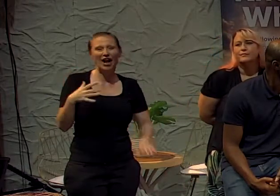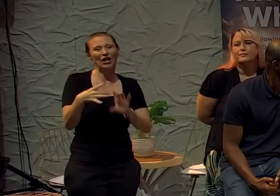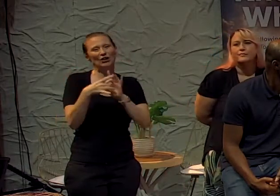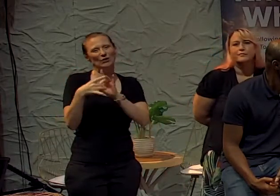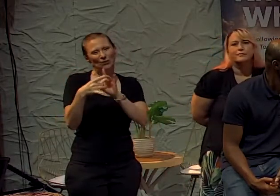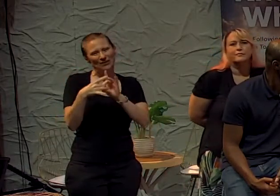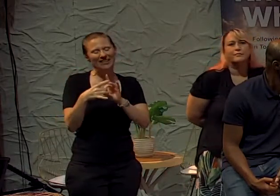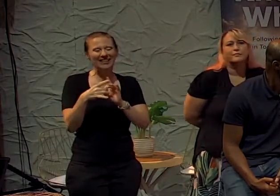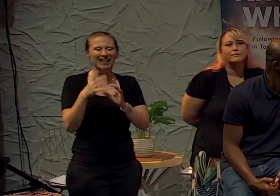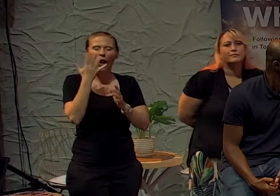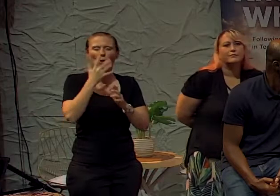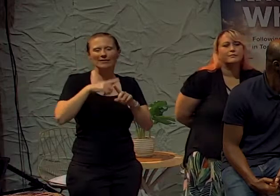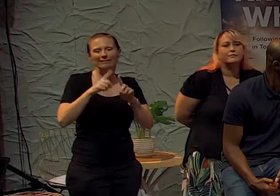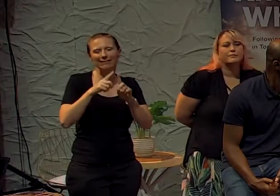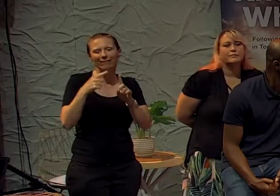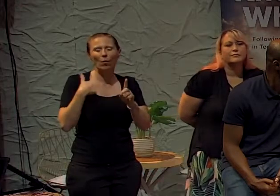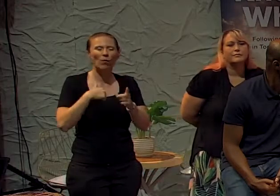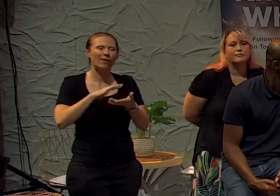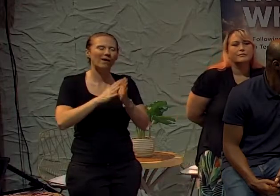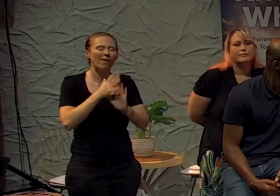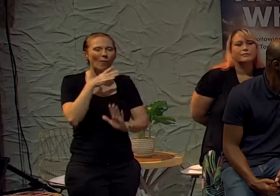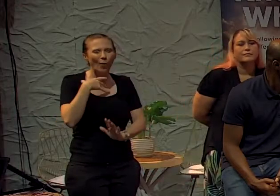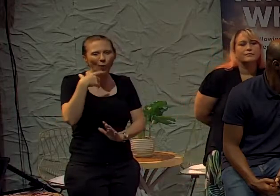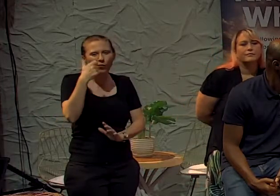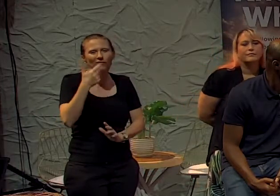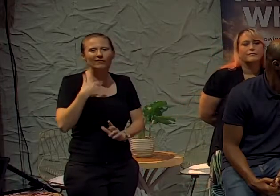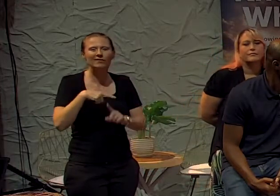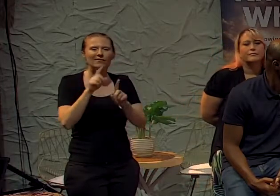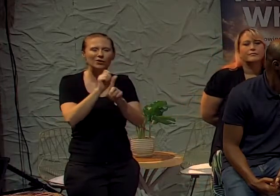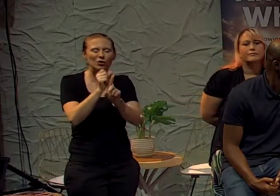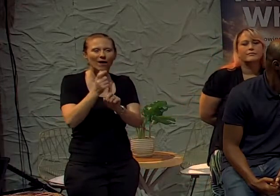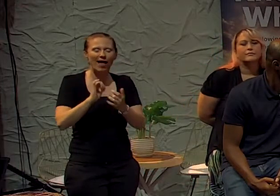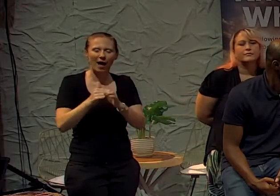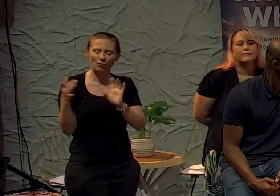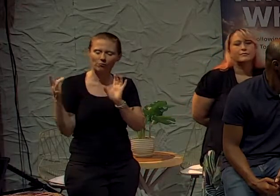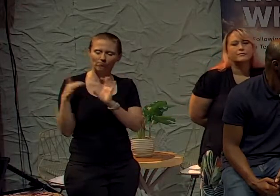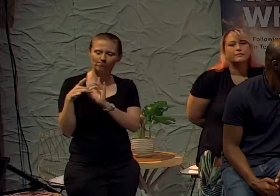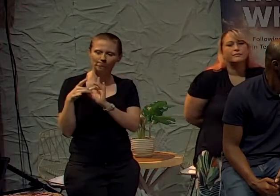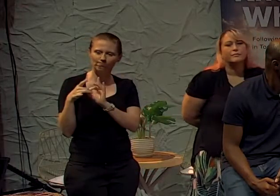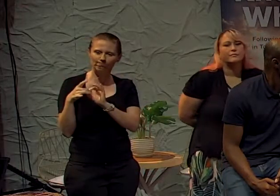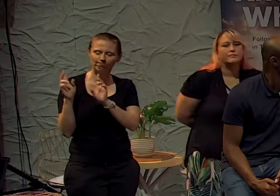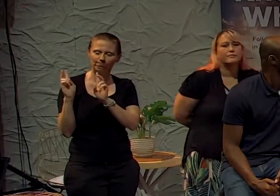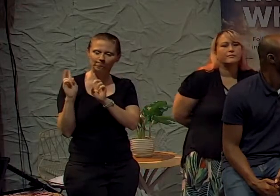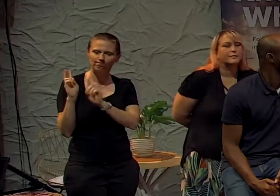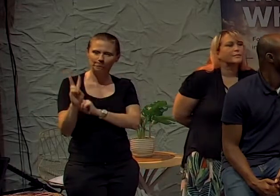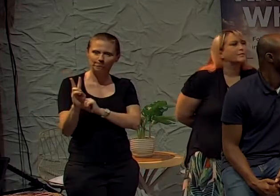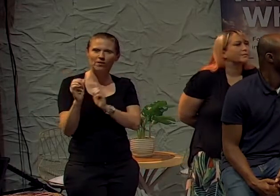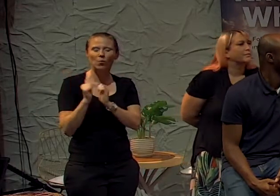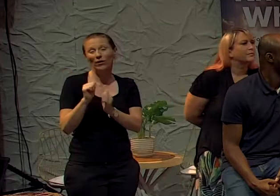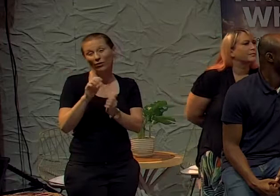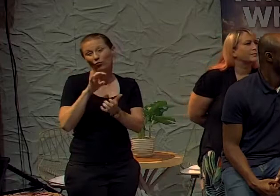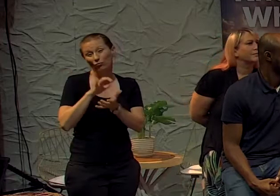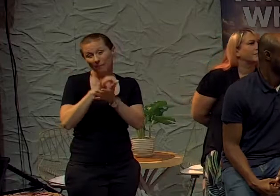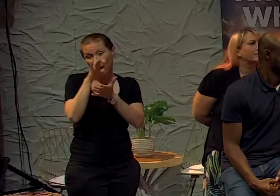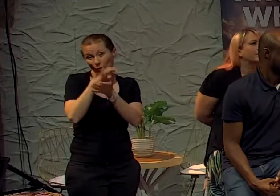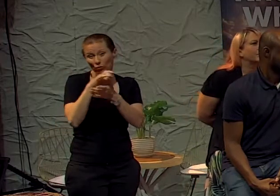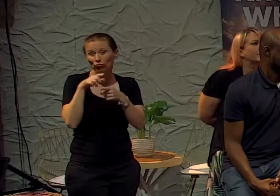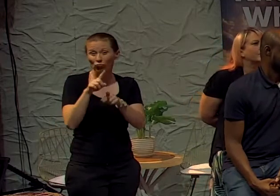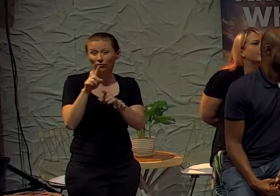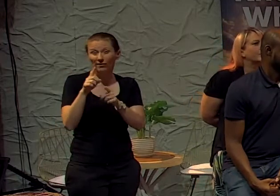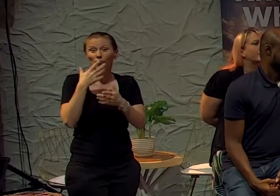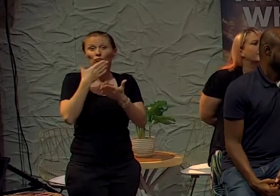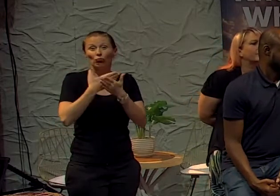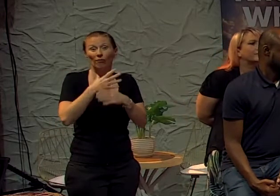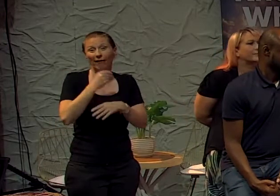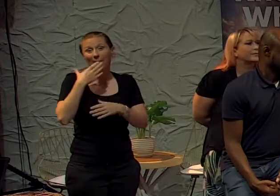we get older, as we have different circumstances, but how well can you unify with your spouse during those both good and bad